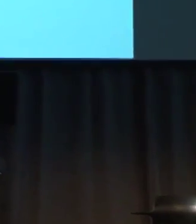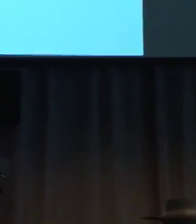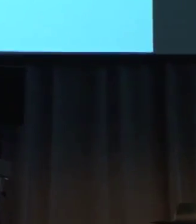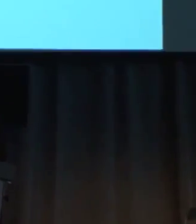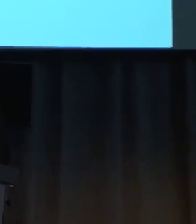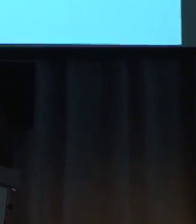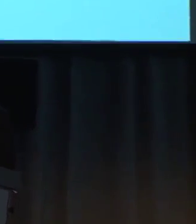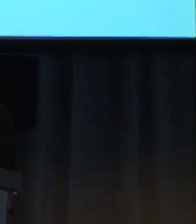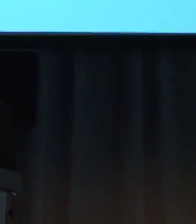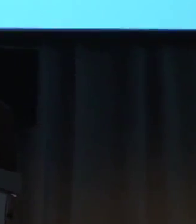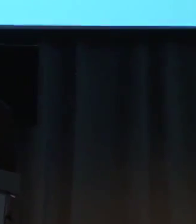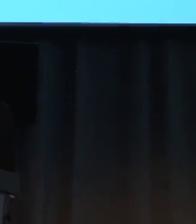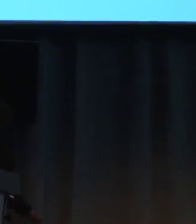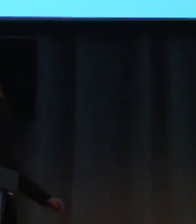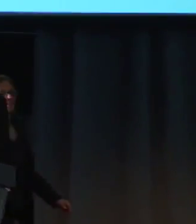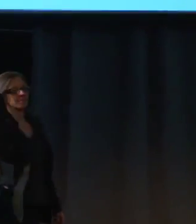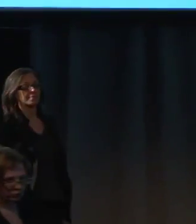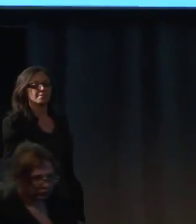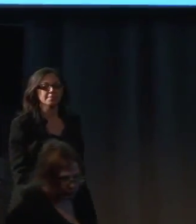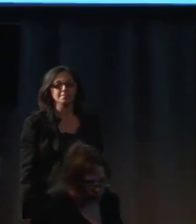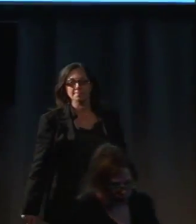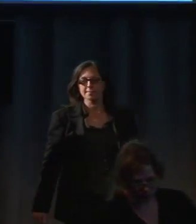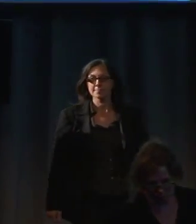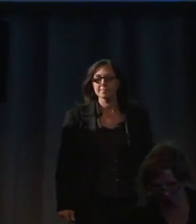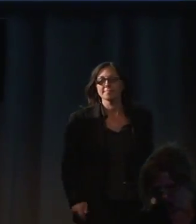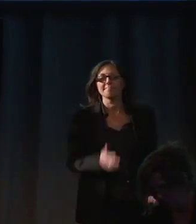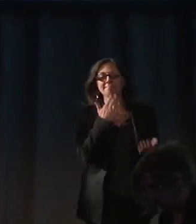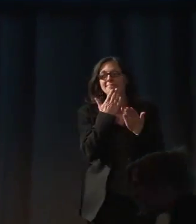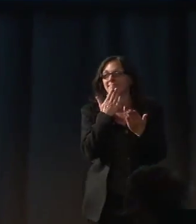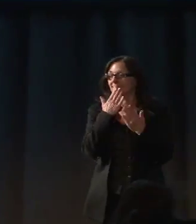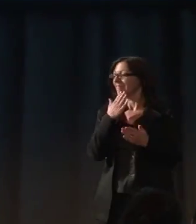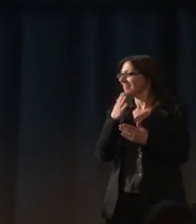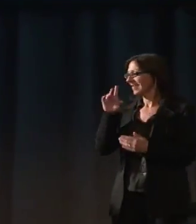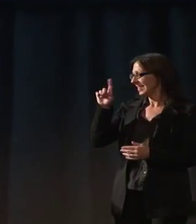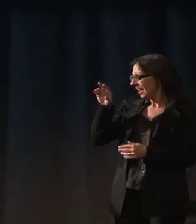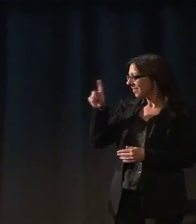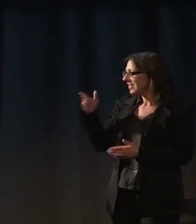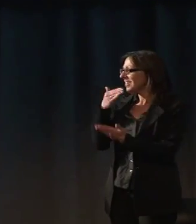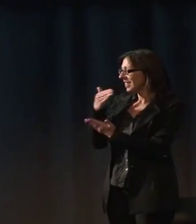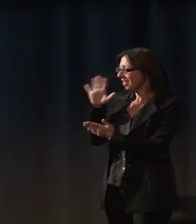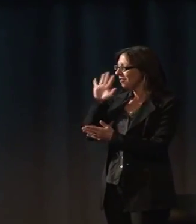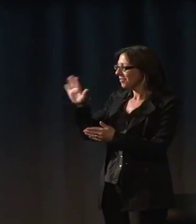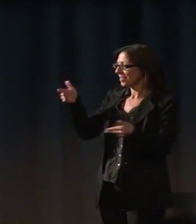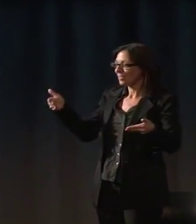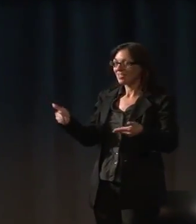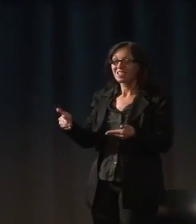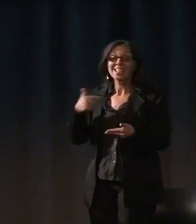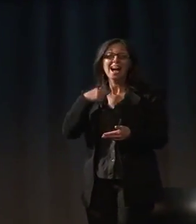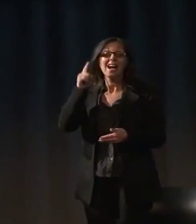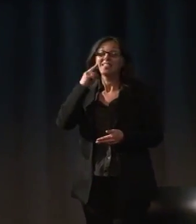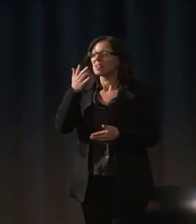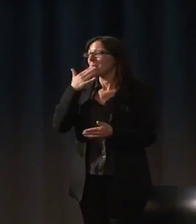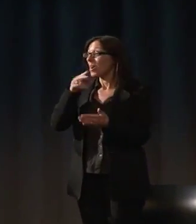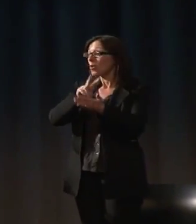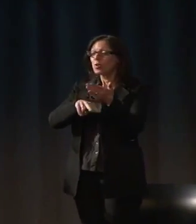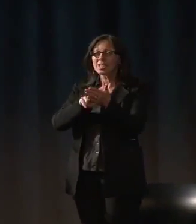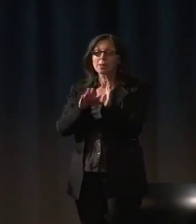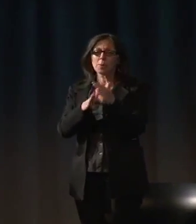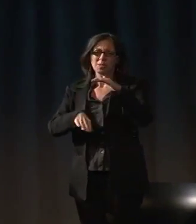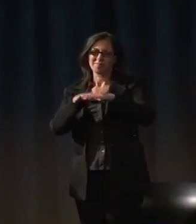Thank you very much, David. I understood that it's better to read the book only 2 times, not